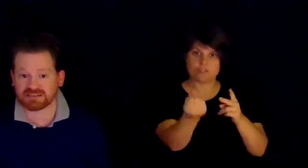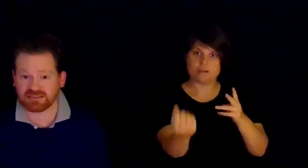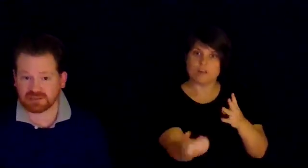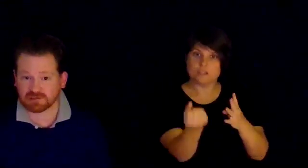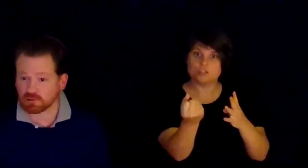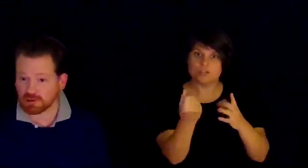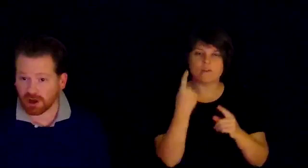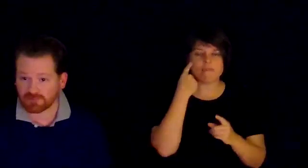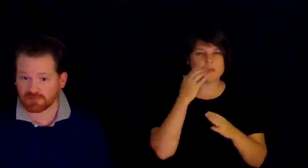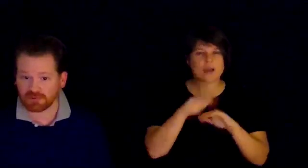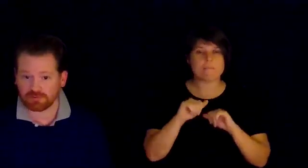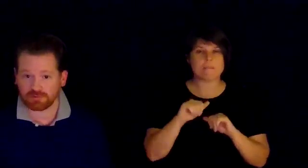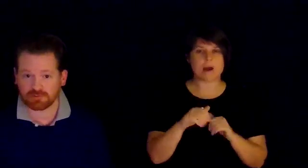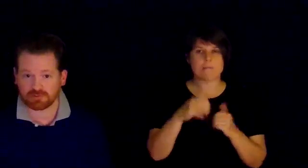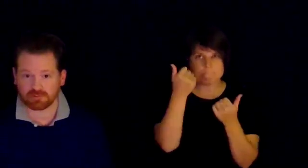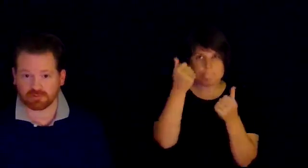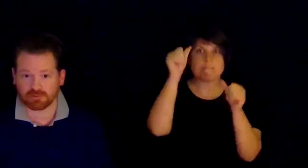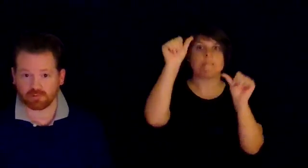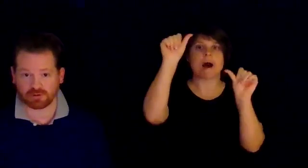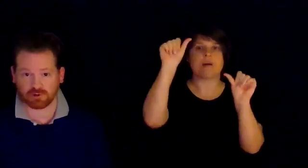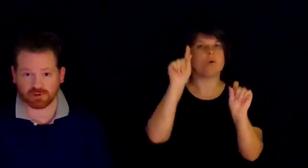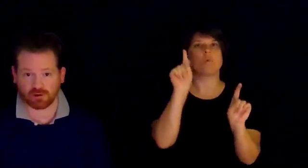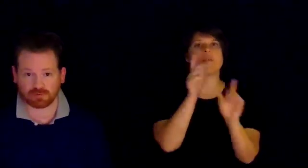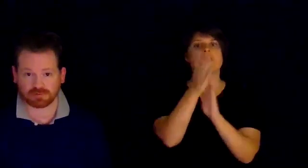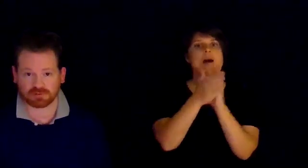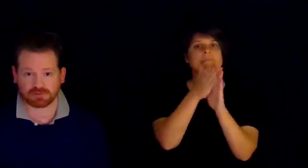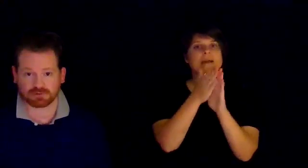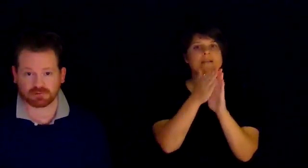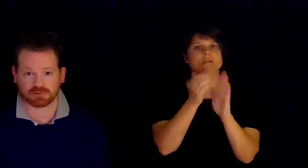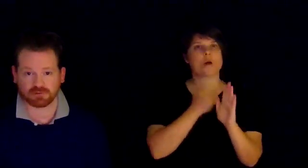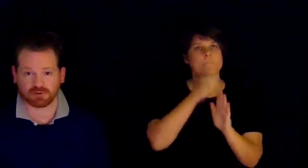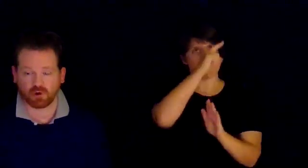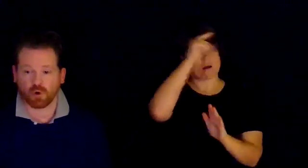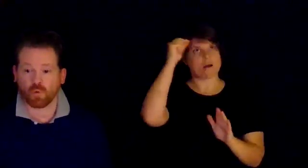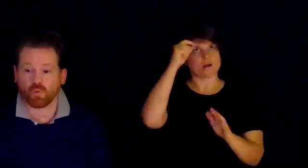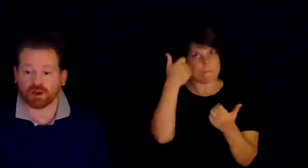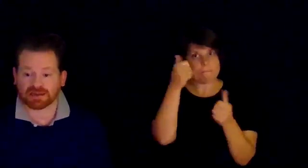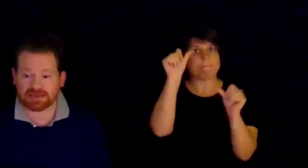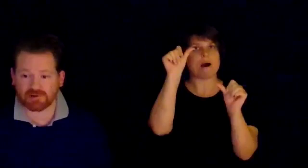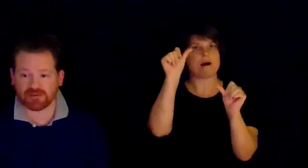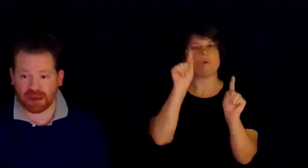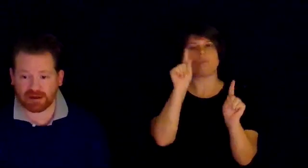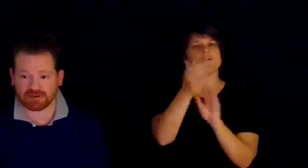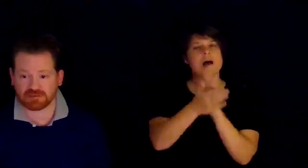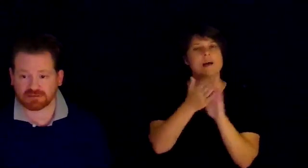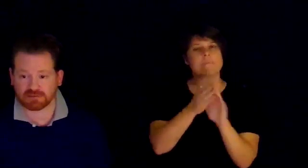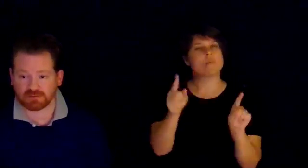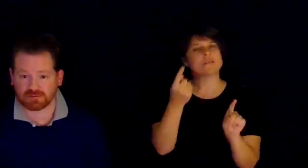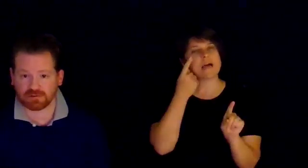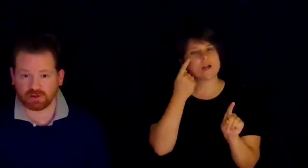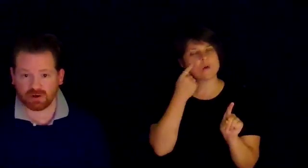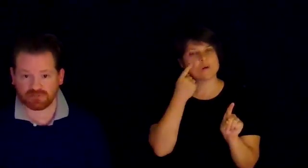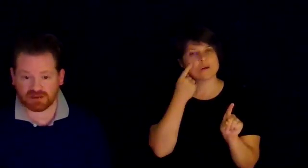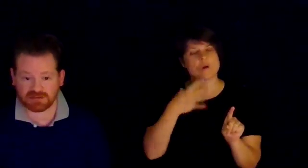What does success look like for you with those goals? What are some of the